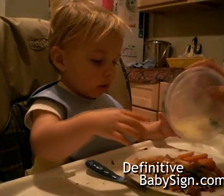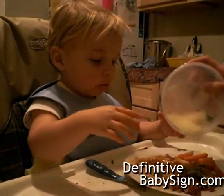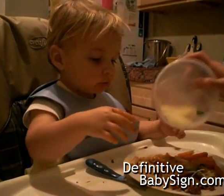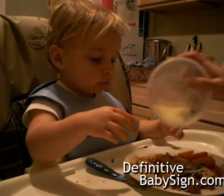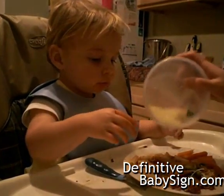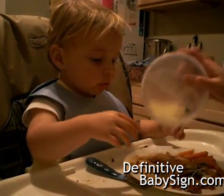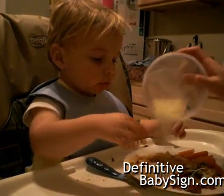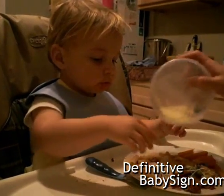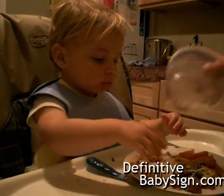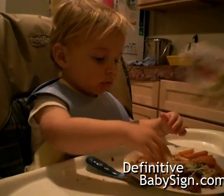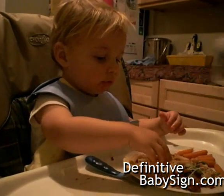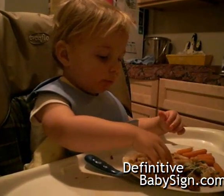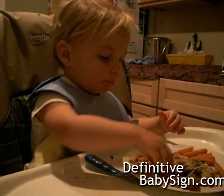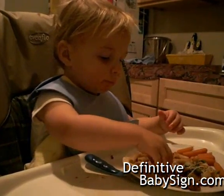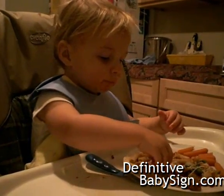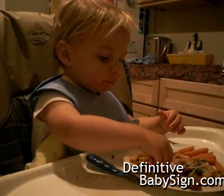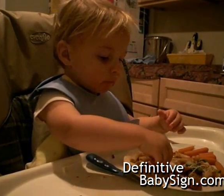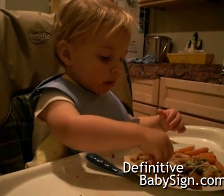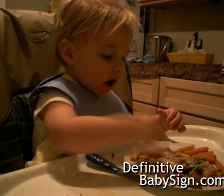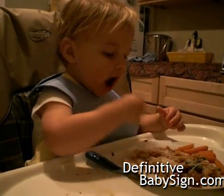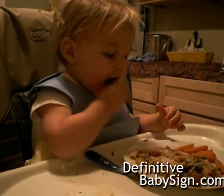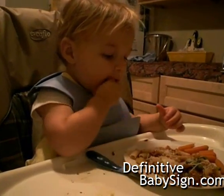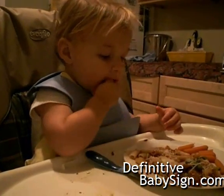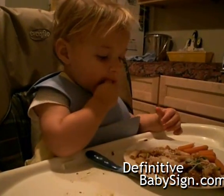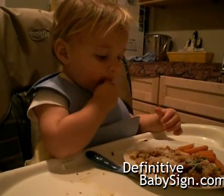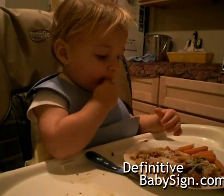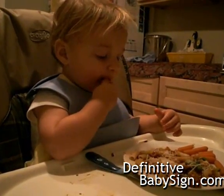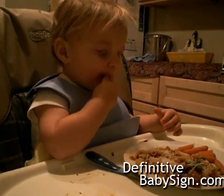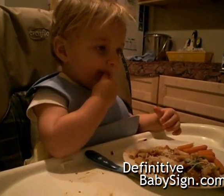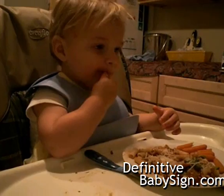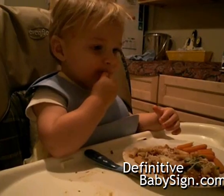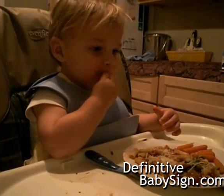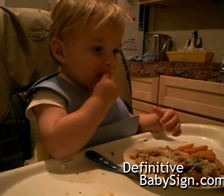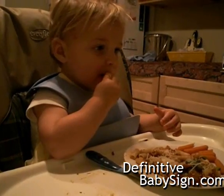There you go. Fancy, huh? Right out of the container. Yeah.